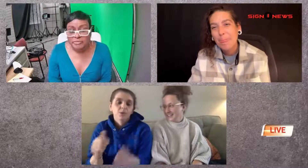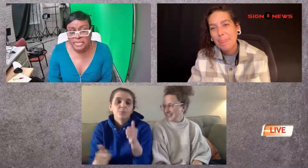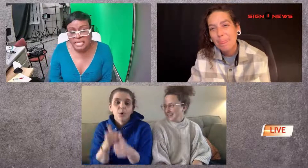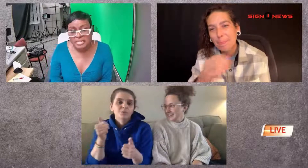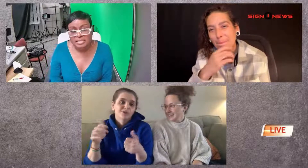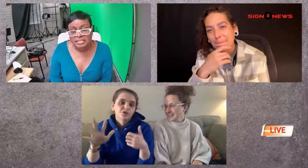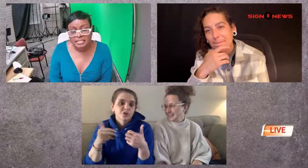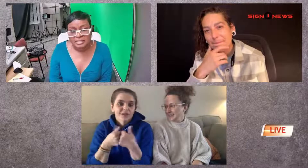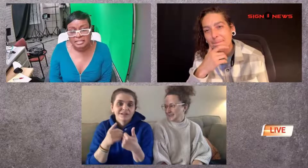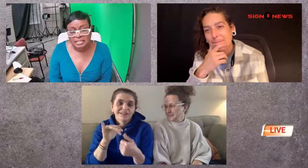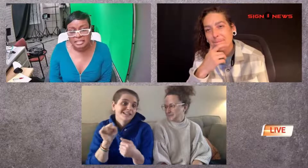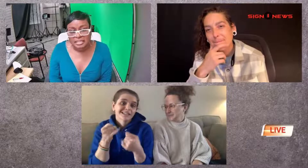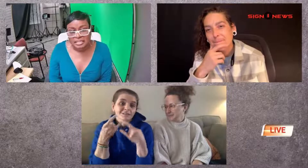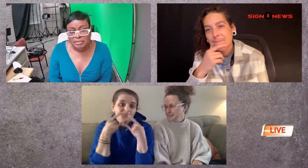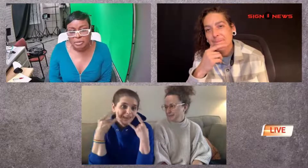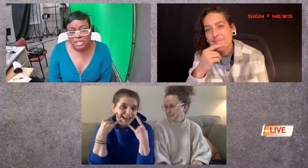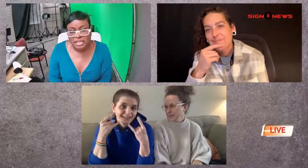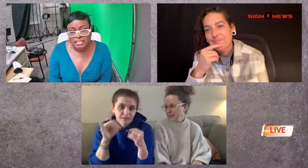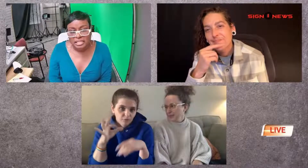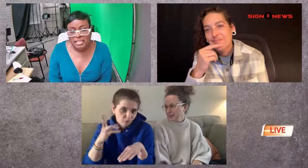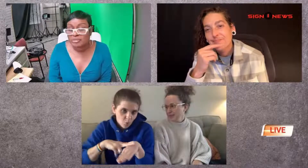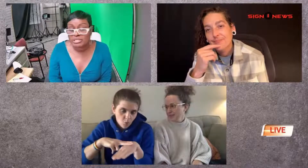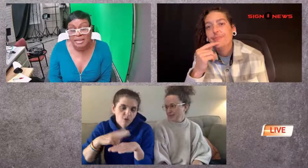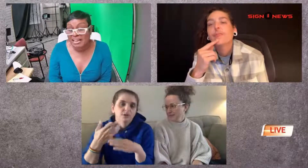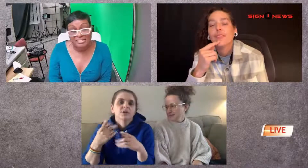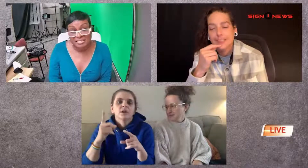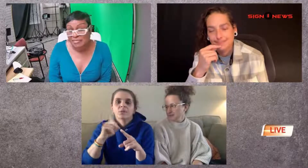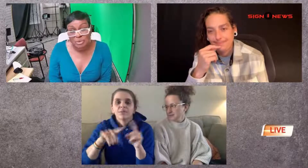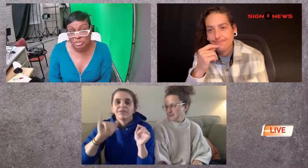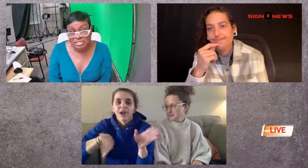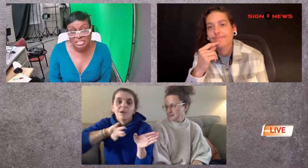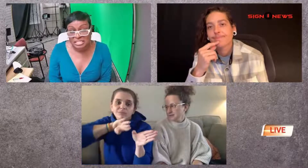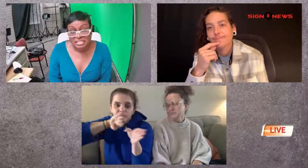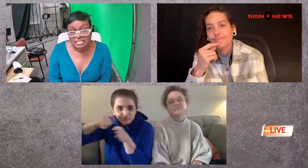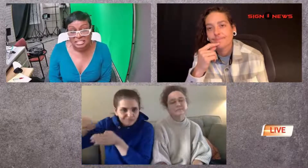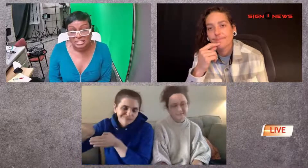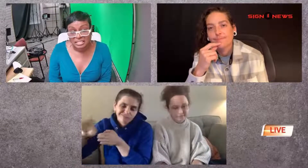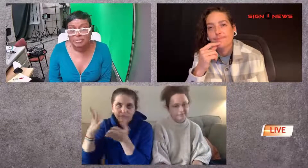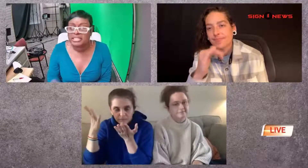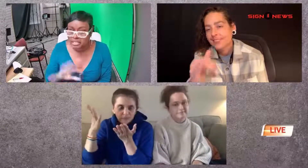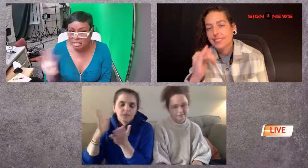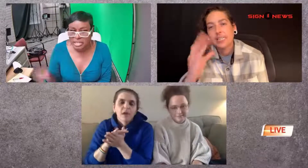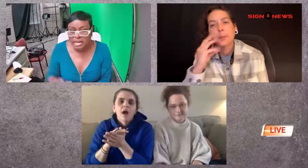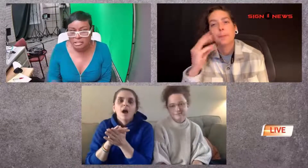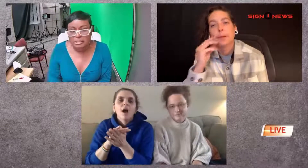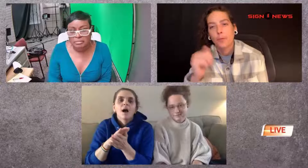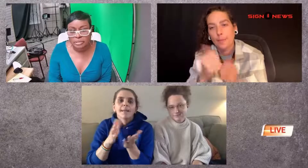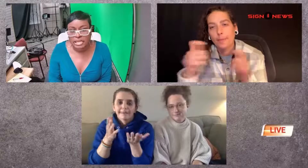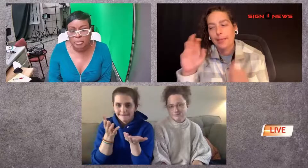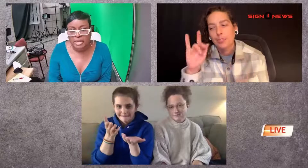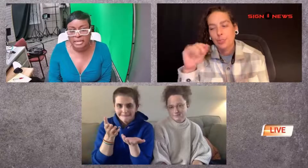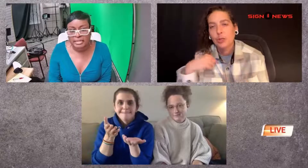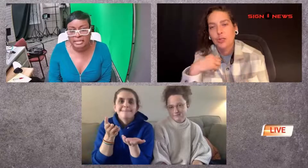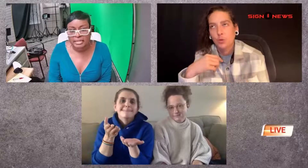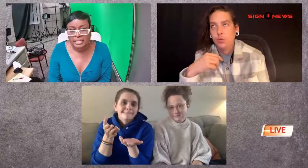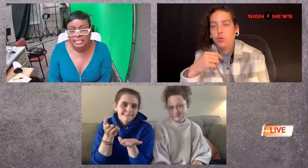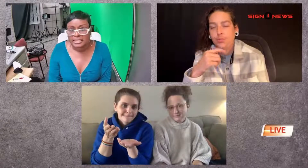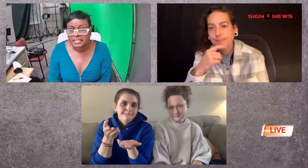For me, the most challenging thing was the mask, of course. But then, they kind of put that